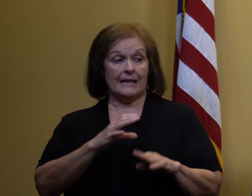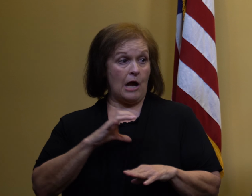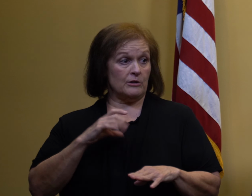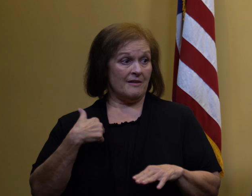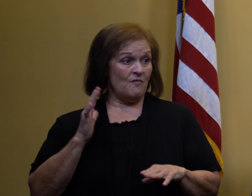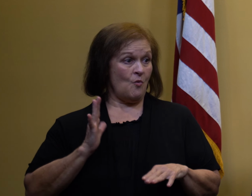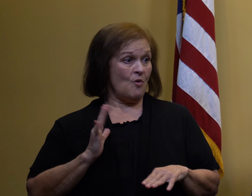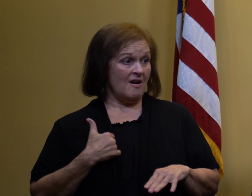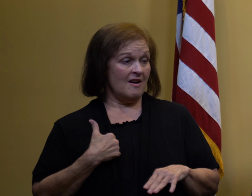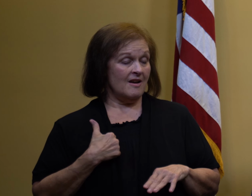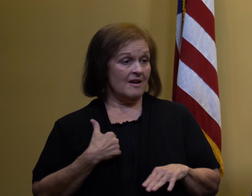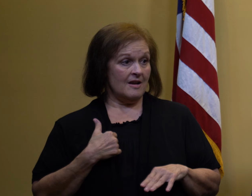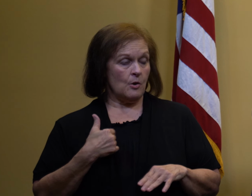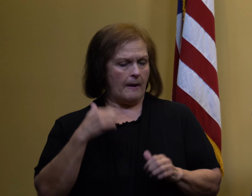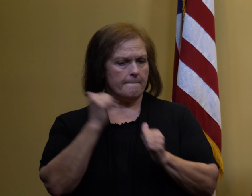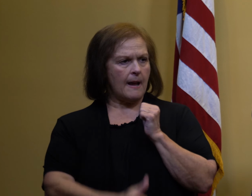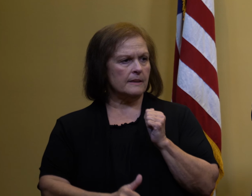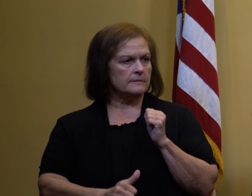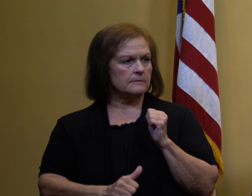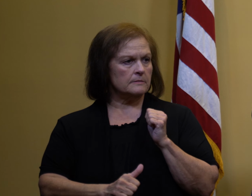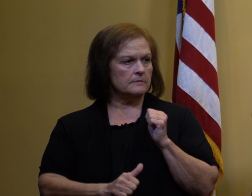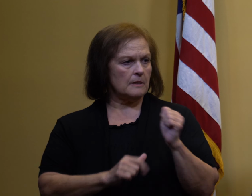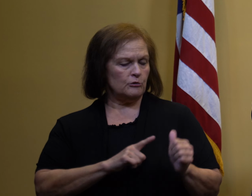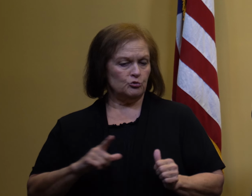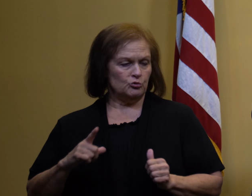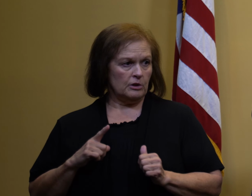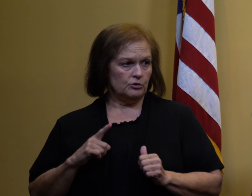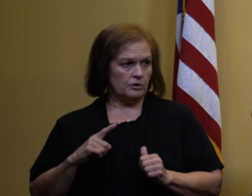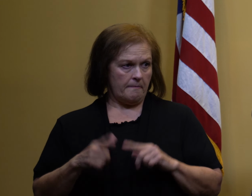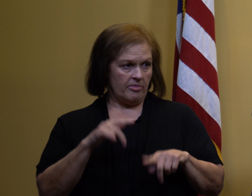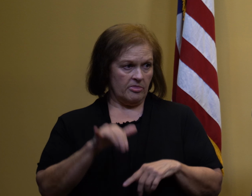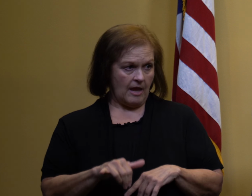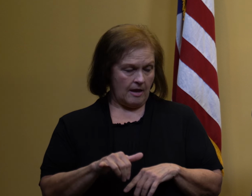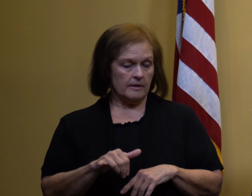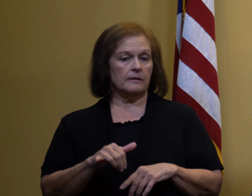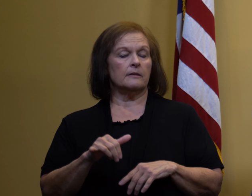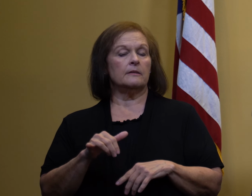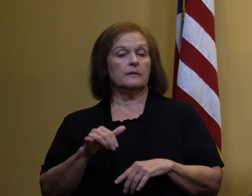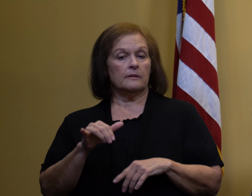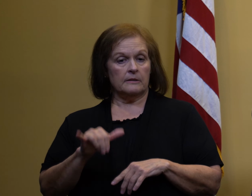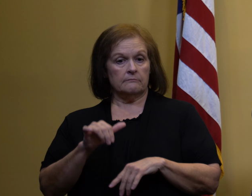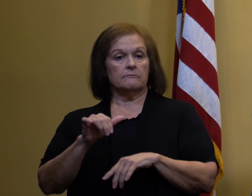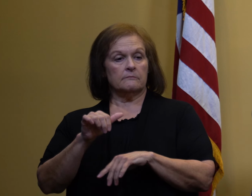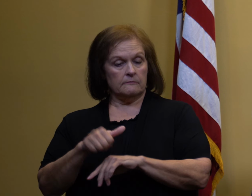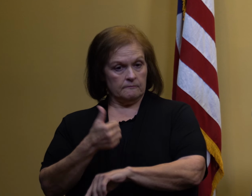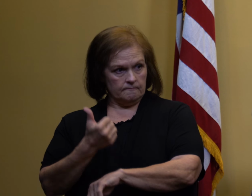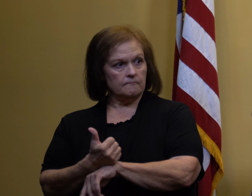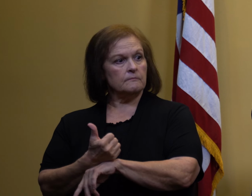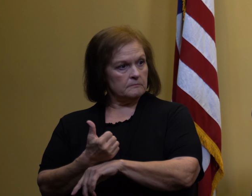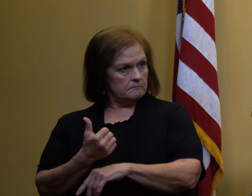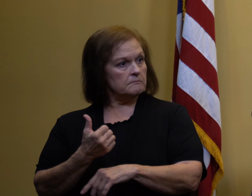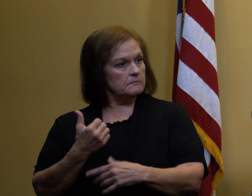served on, we passed legislation. And that legislation was in place and moving